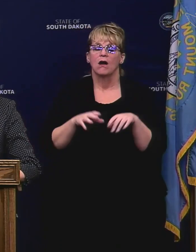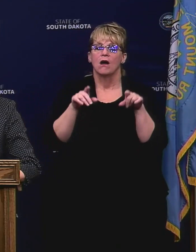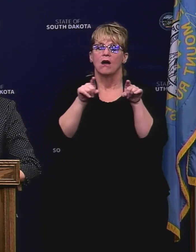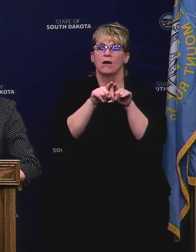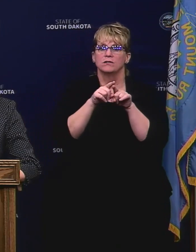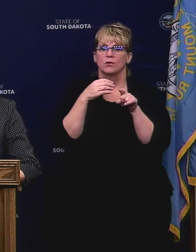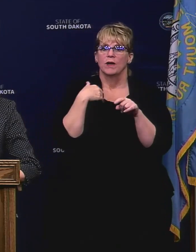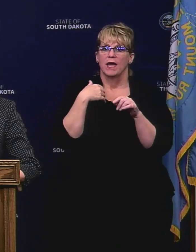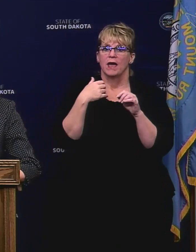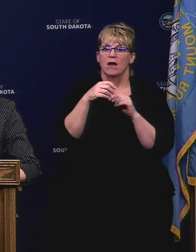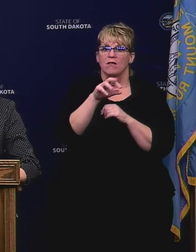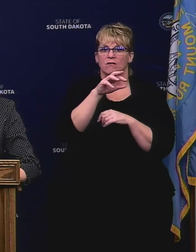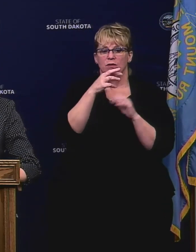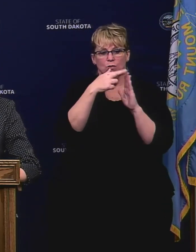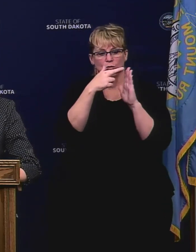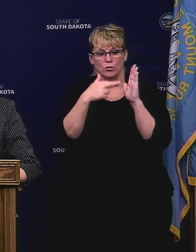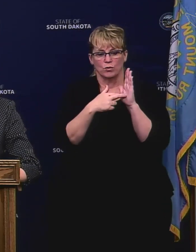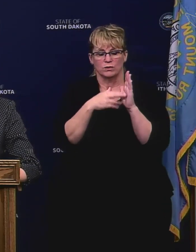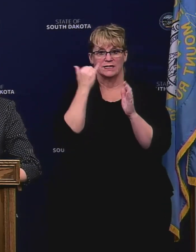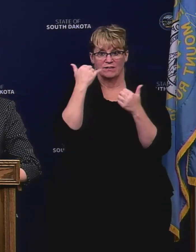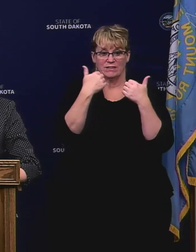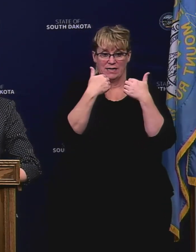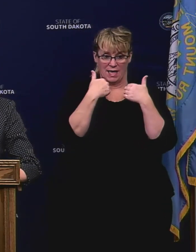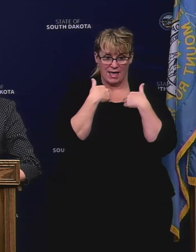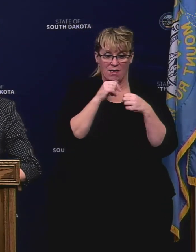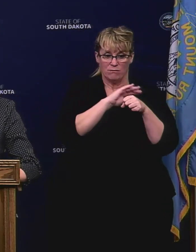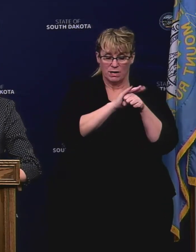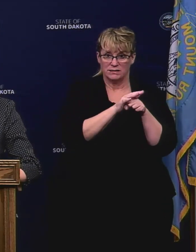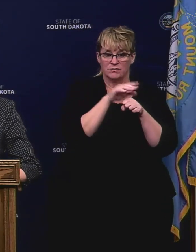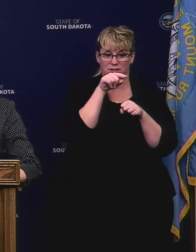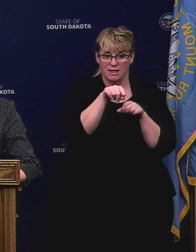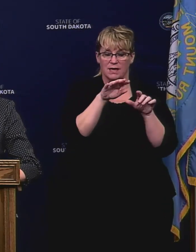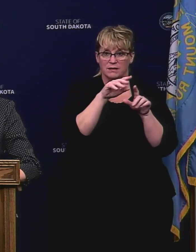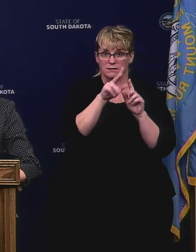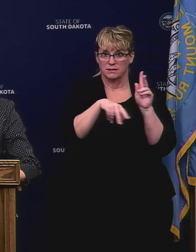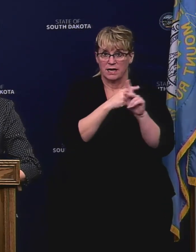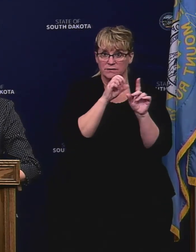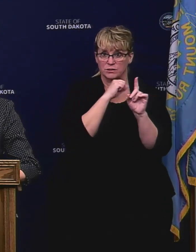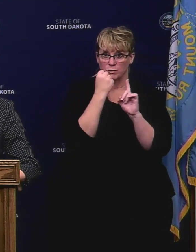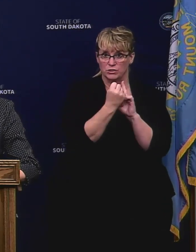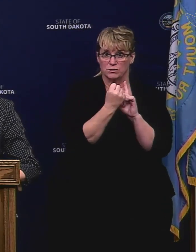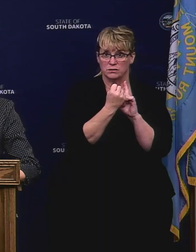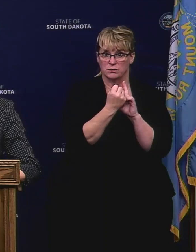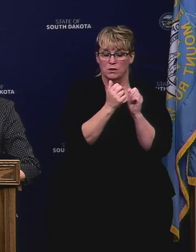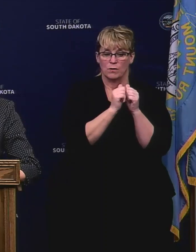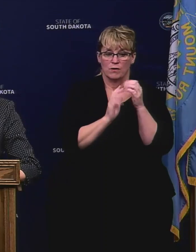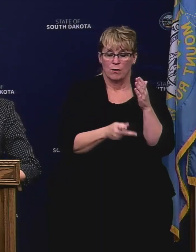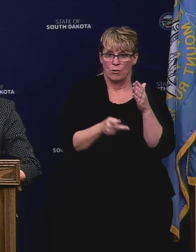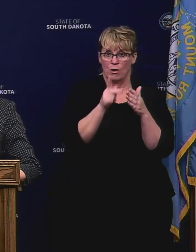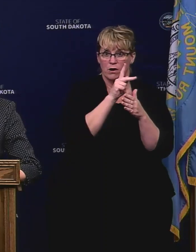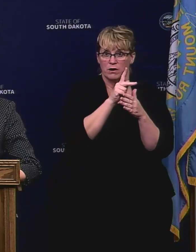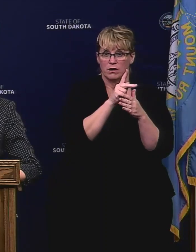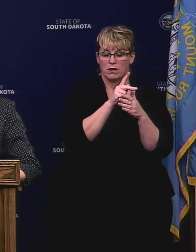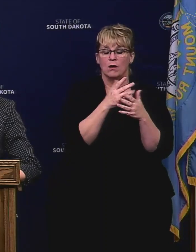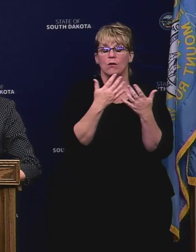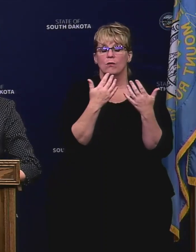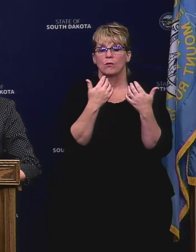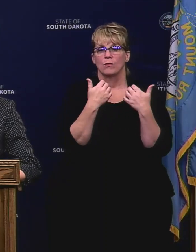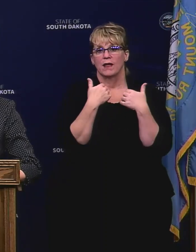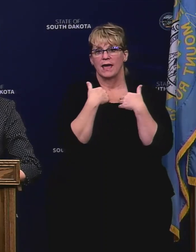for situations where we do see positive cases in those kinds of settings within our priority populations. And so we'll be doing